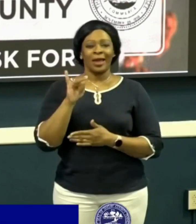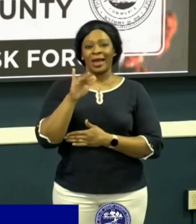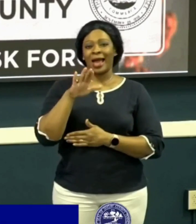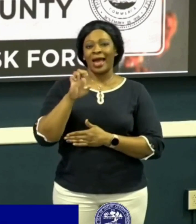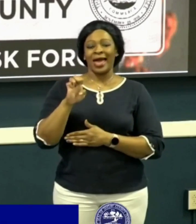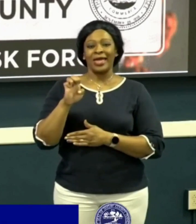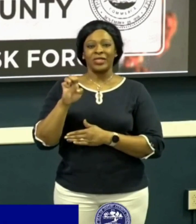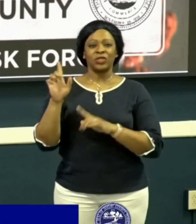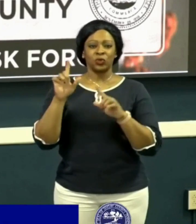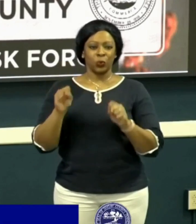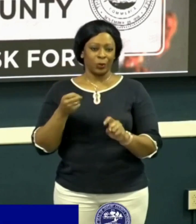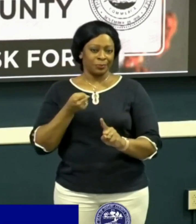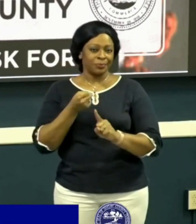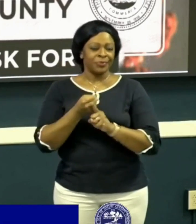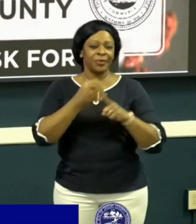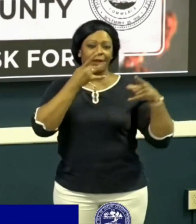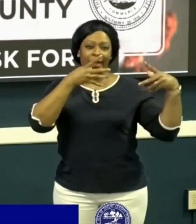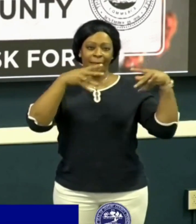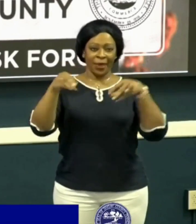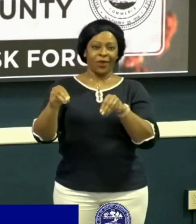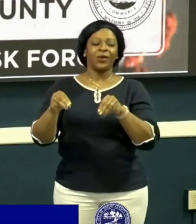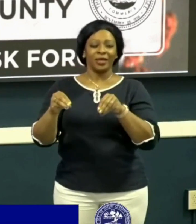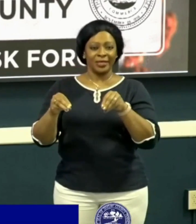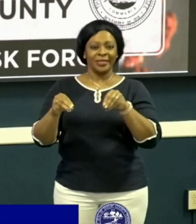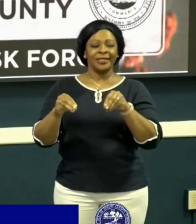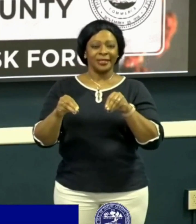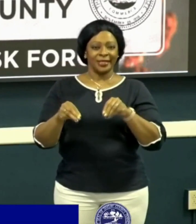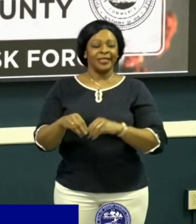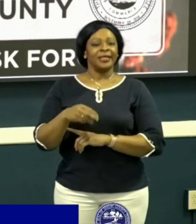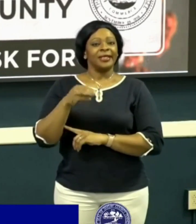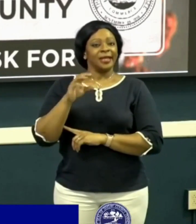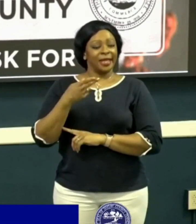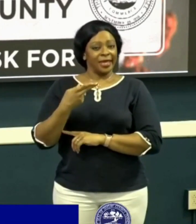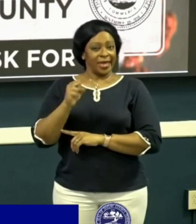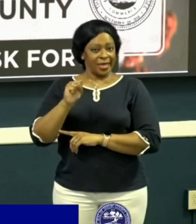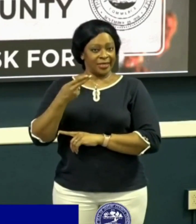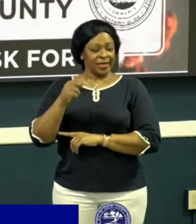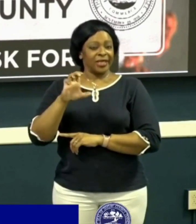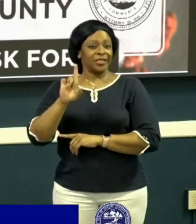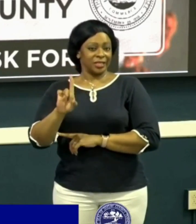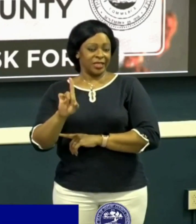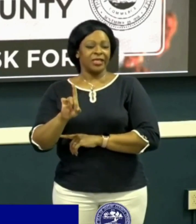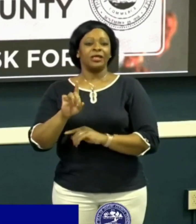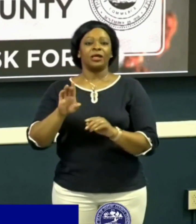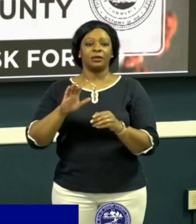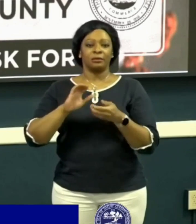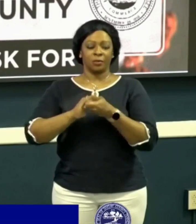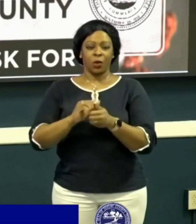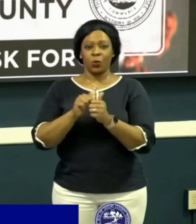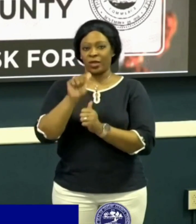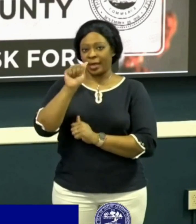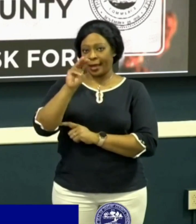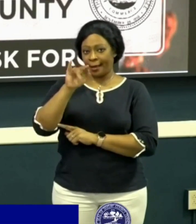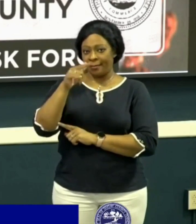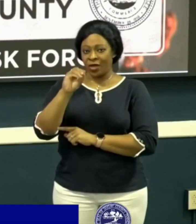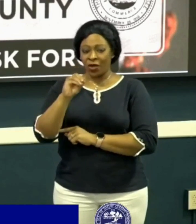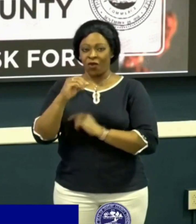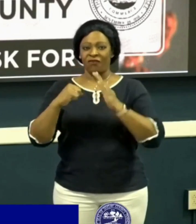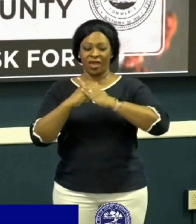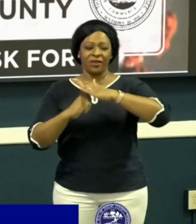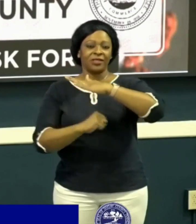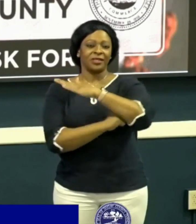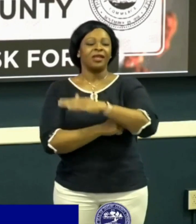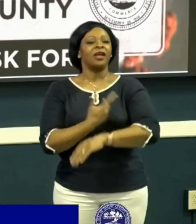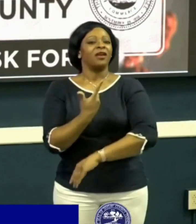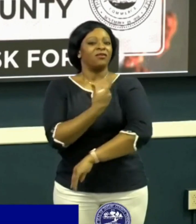and power outages. SCHD is partnering with the Amigos Foundation to offer vaccinations